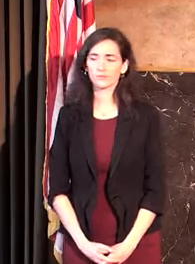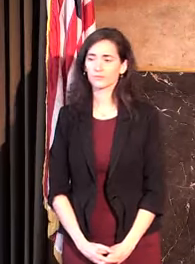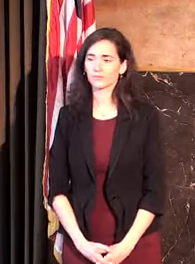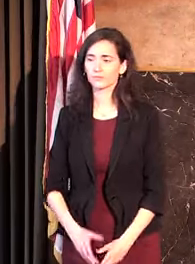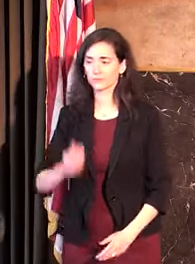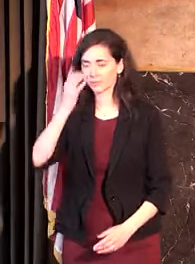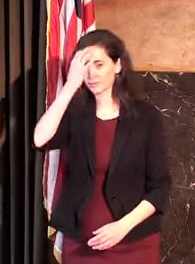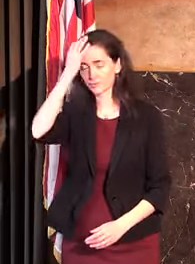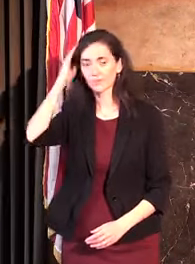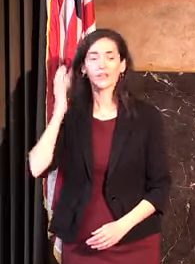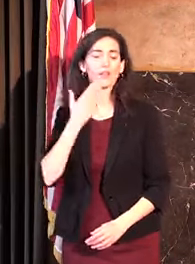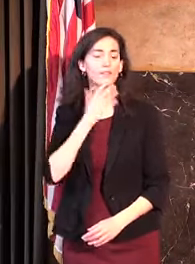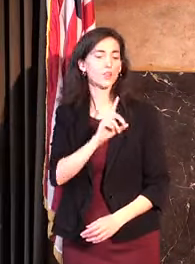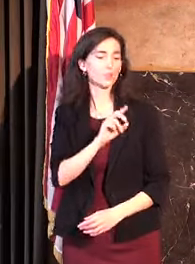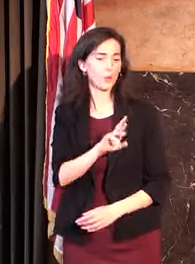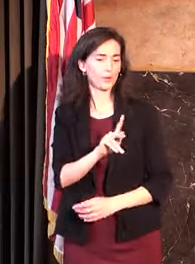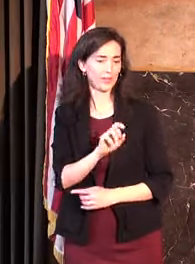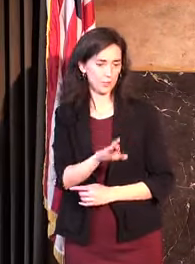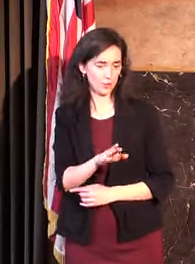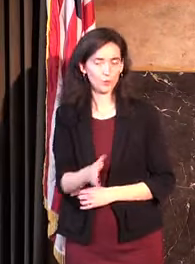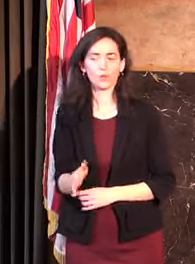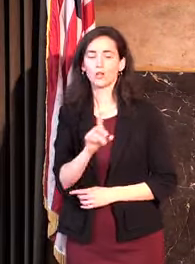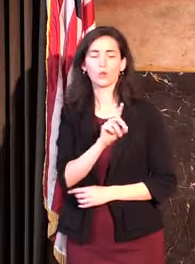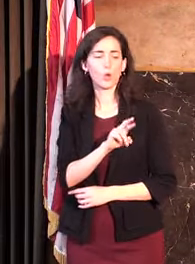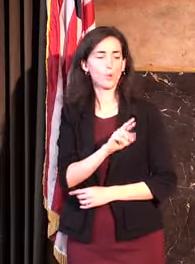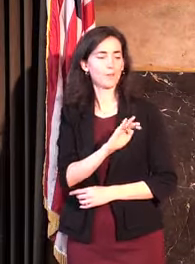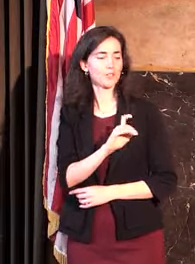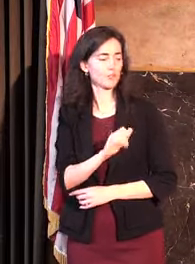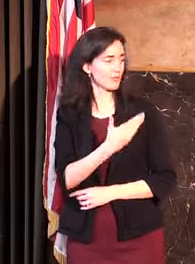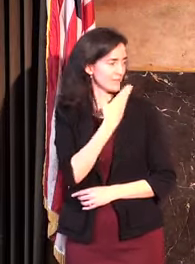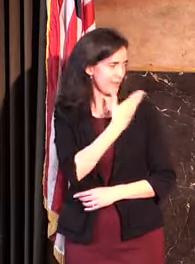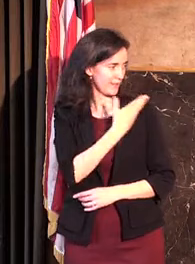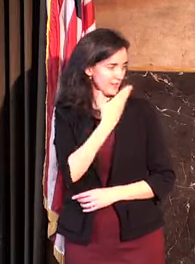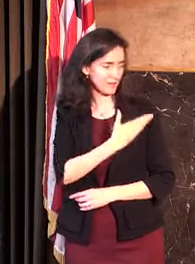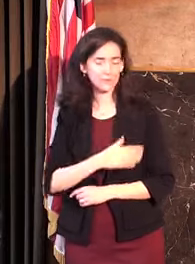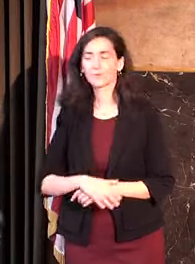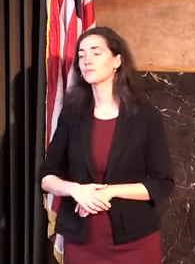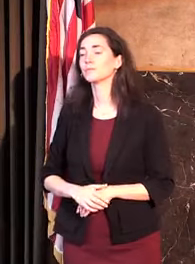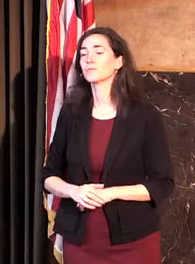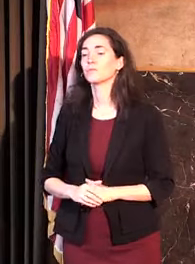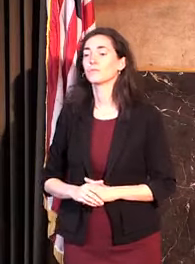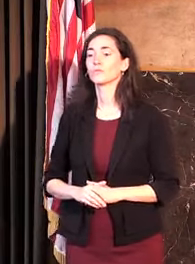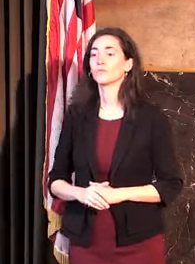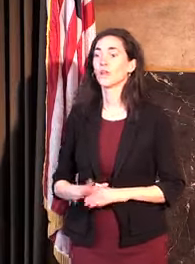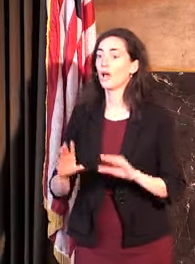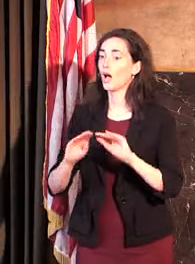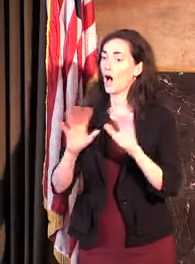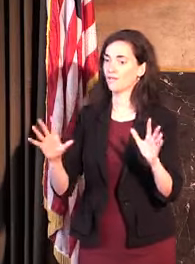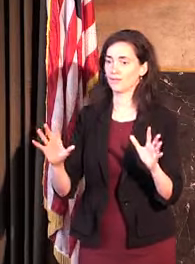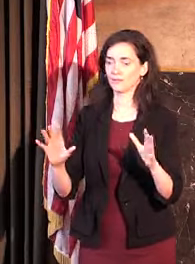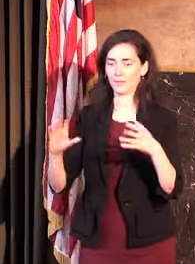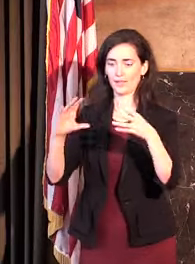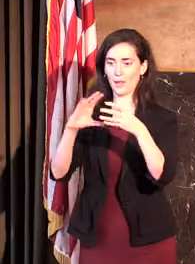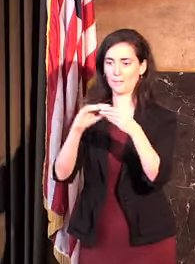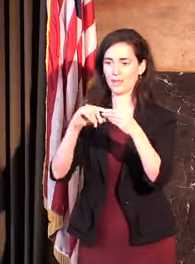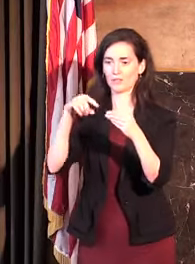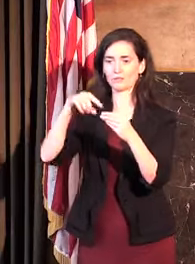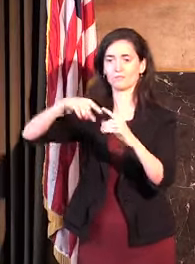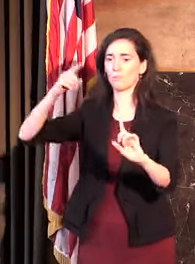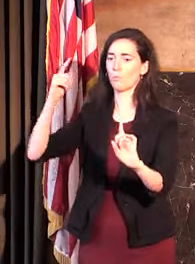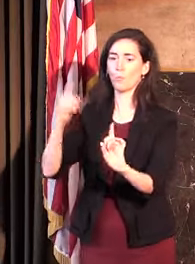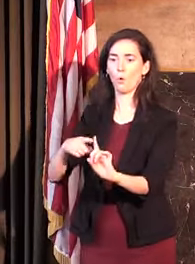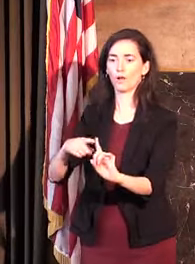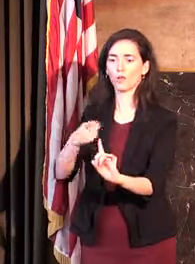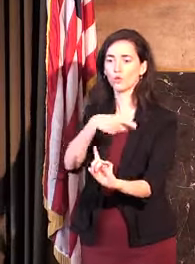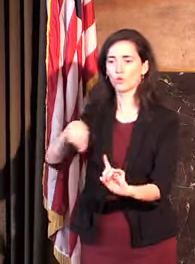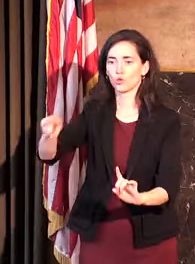Thank you, Dr. Cantor and Dr. Mitchell. obviously the message we want everyone to take away